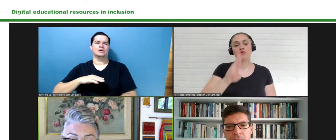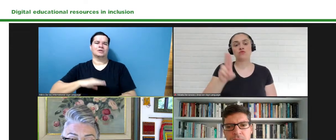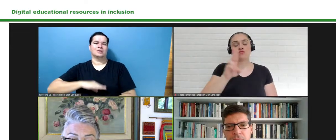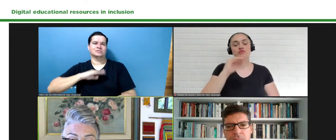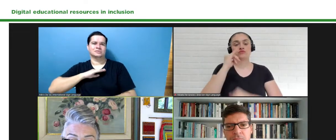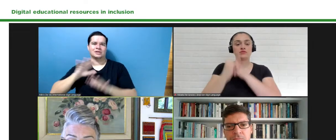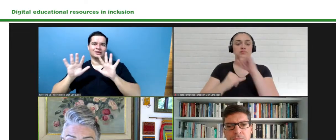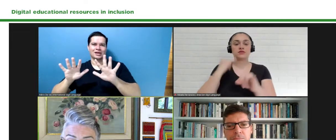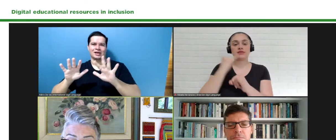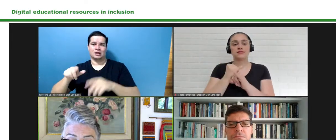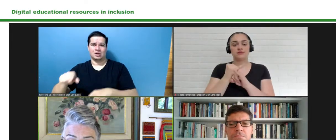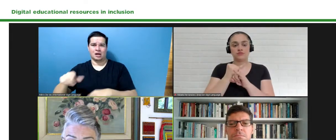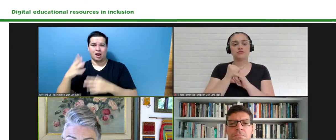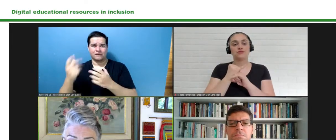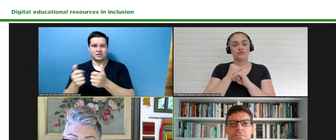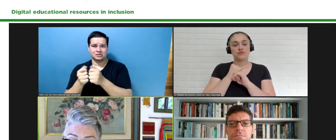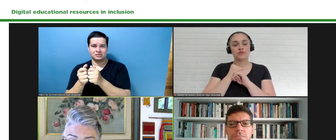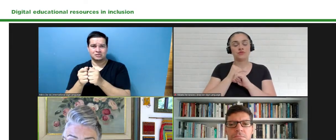access.